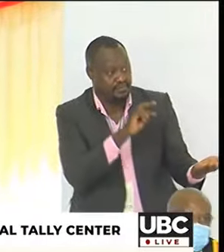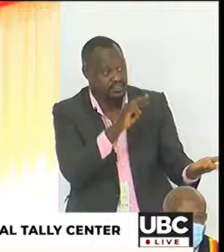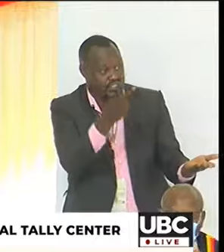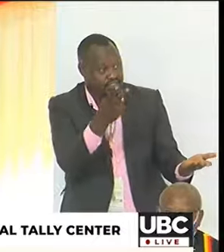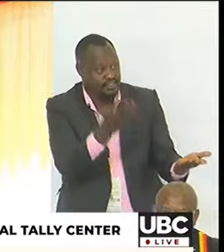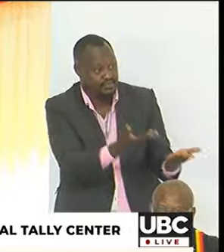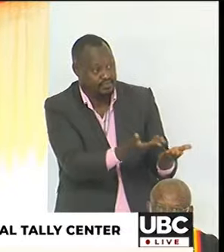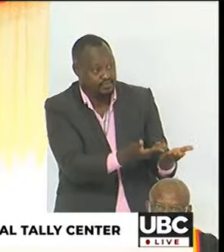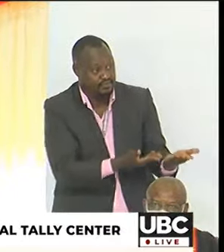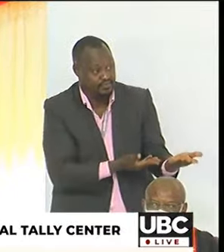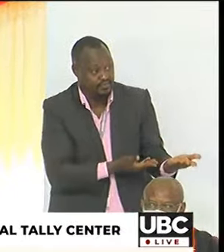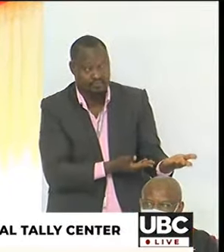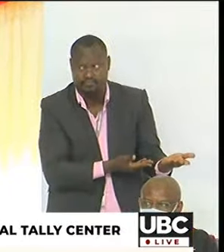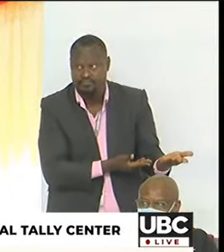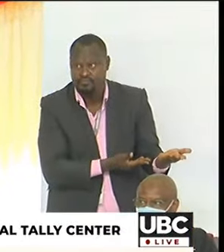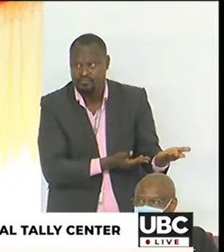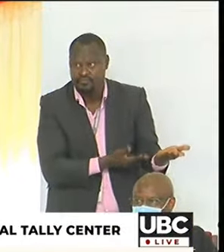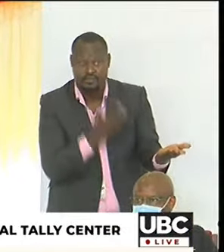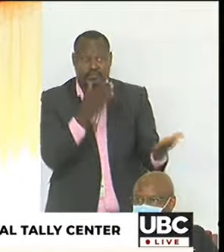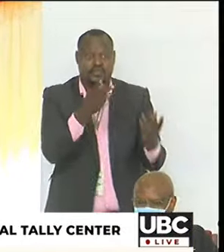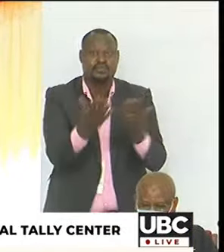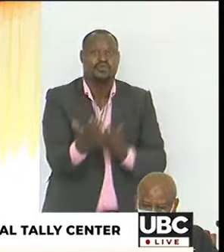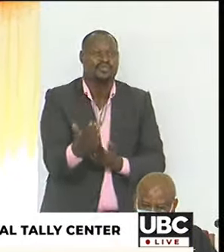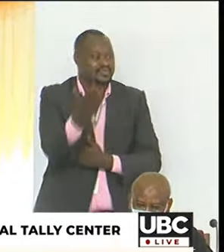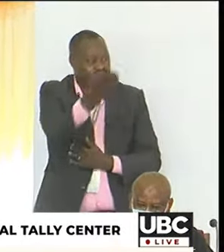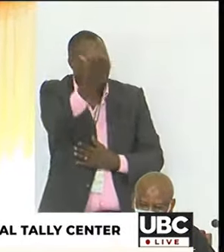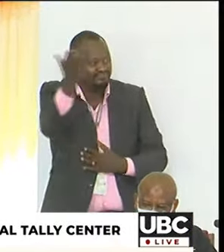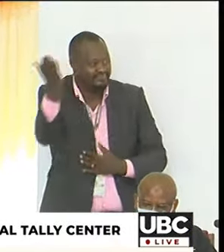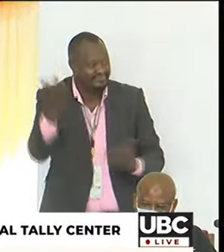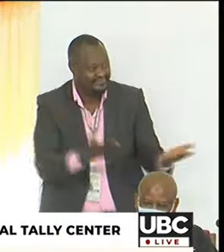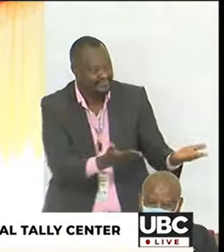And of course, the people are waiting, sir.